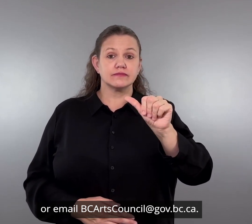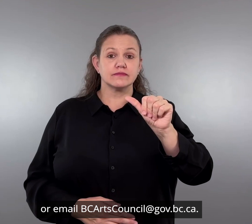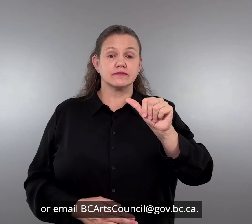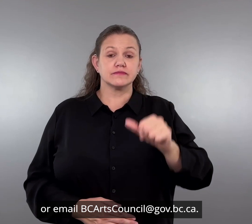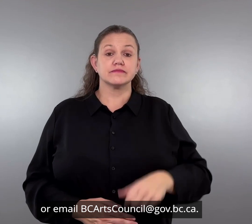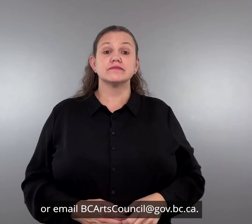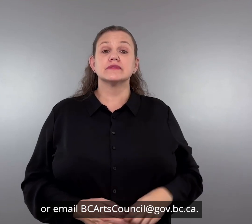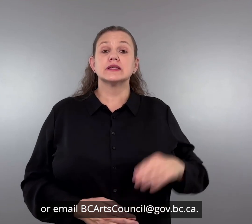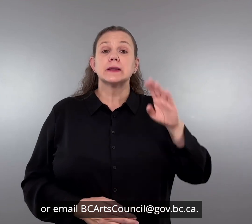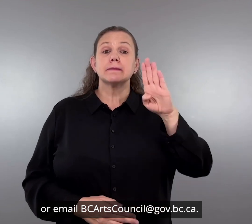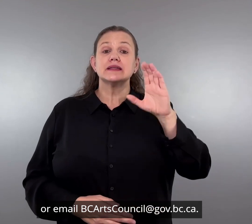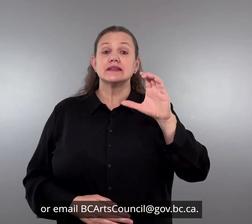bcartscouncil@gov.bc.ca.